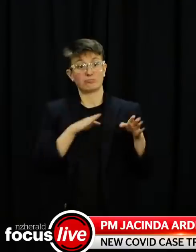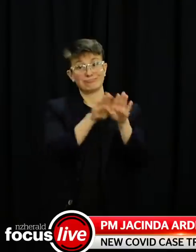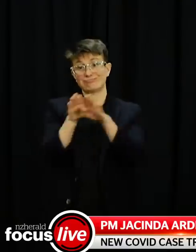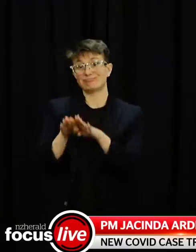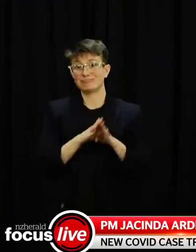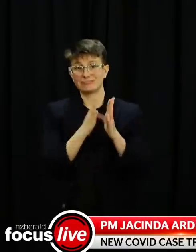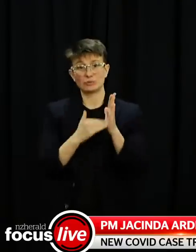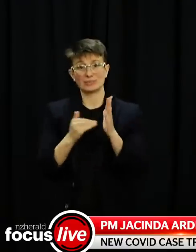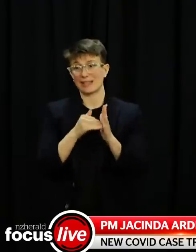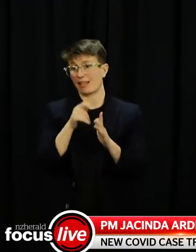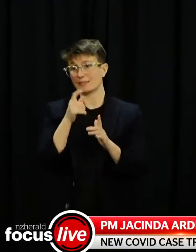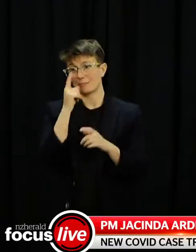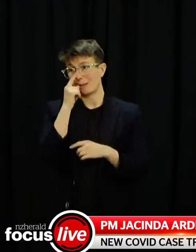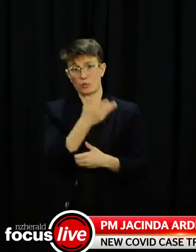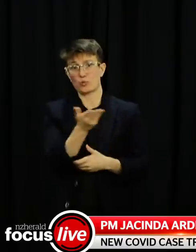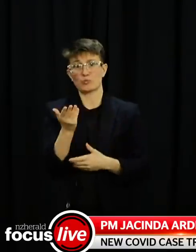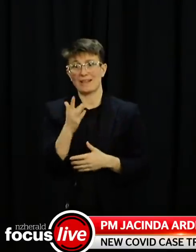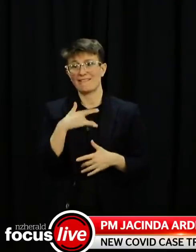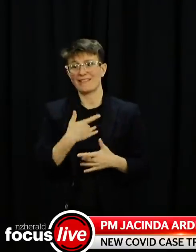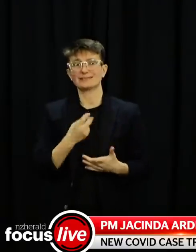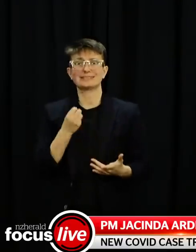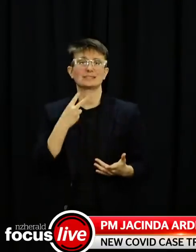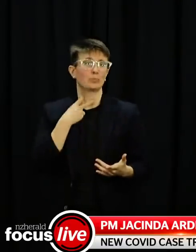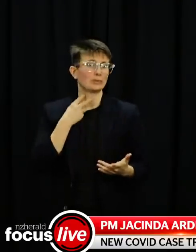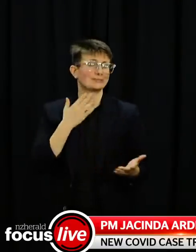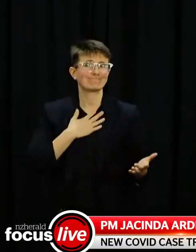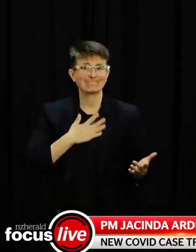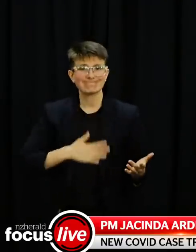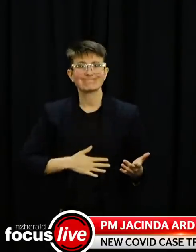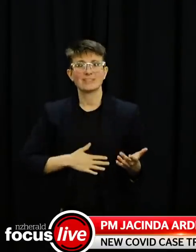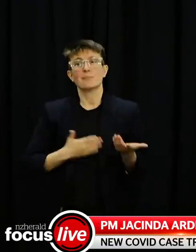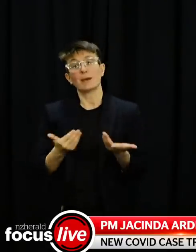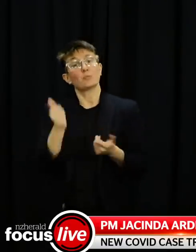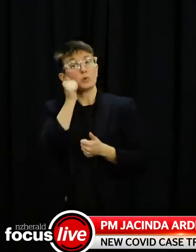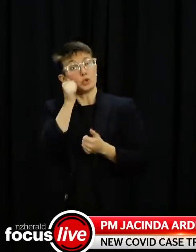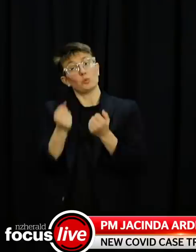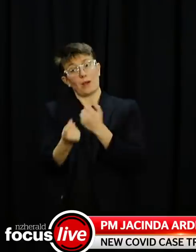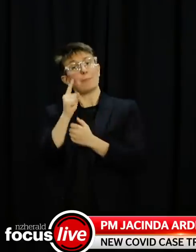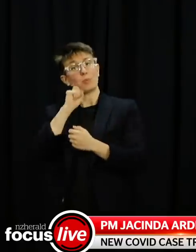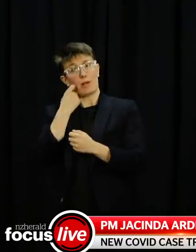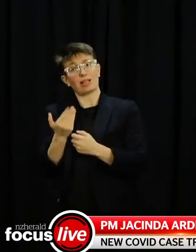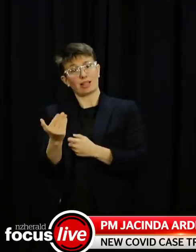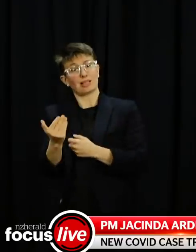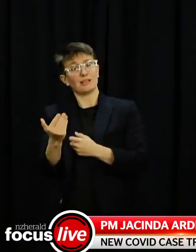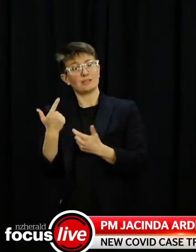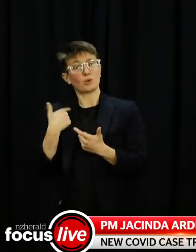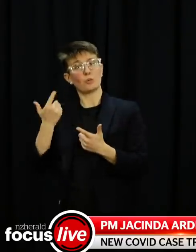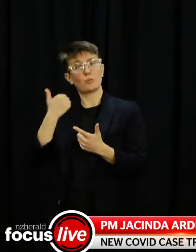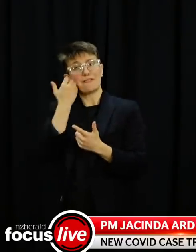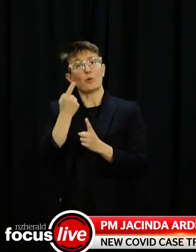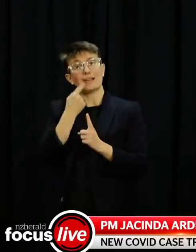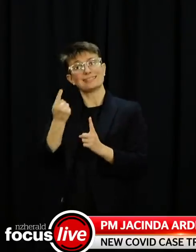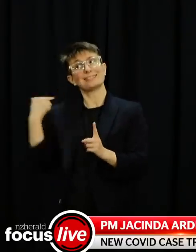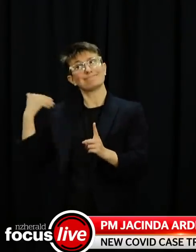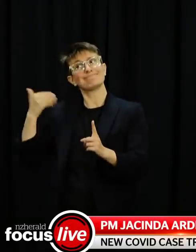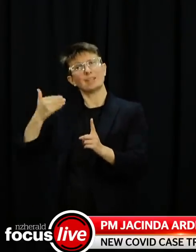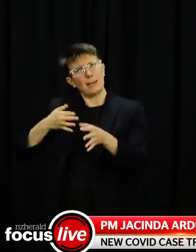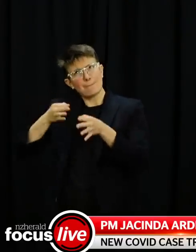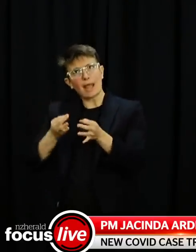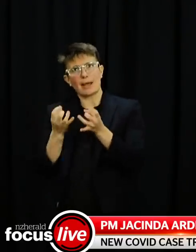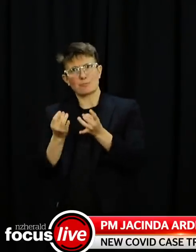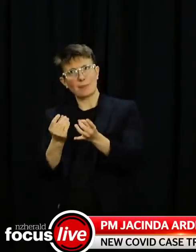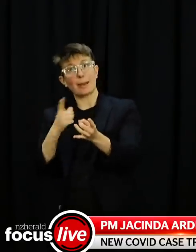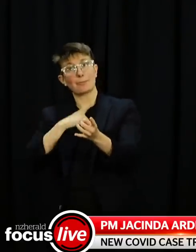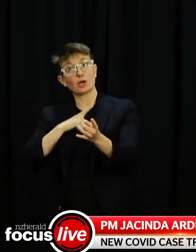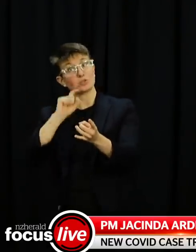fact, I think last week I said it's a matter of when, not if, and now is the time that has happened. What we want to do is get to the bottom of it and